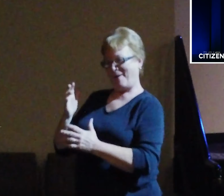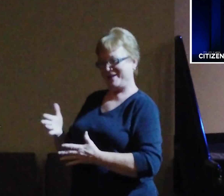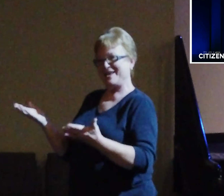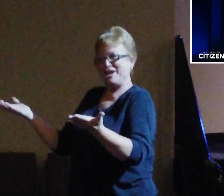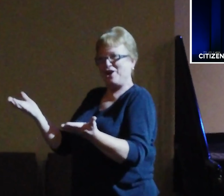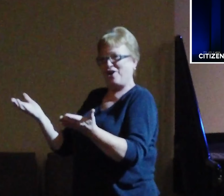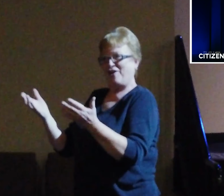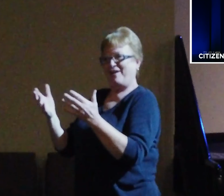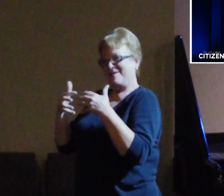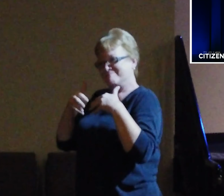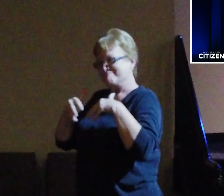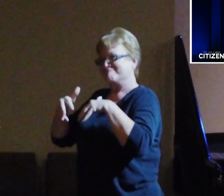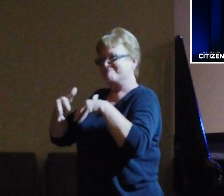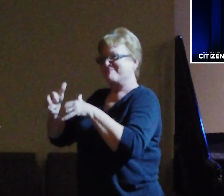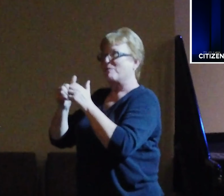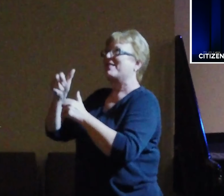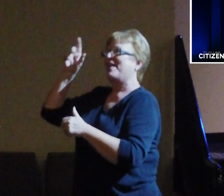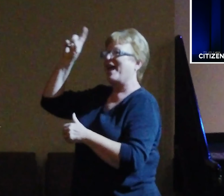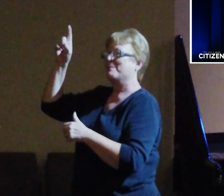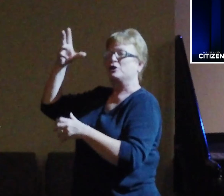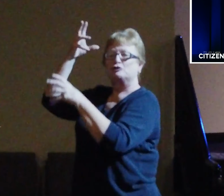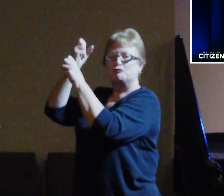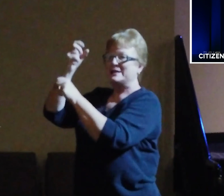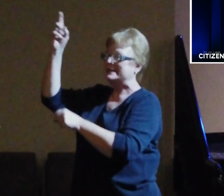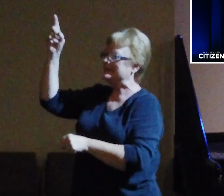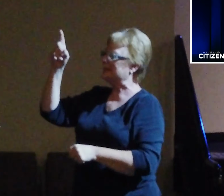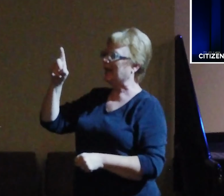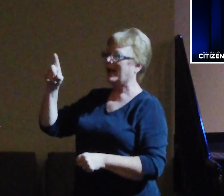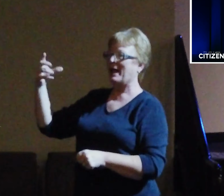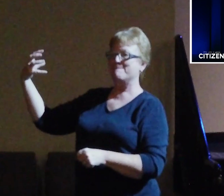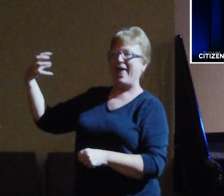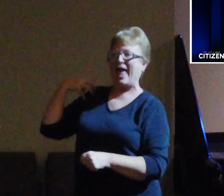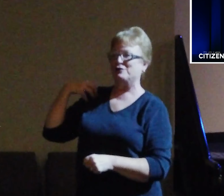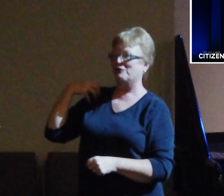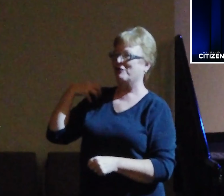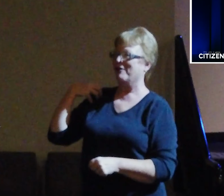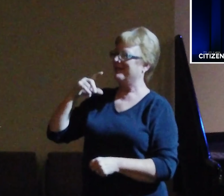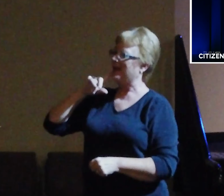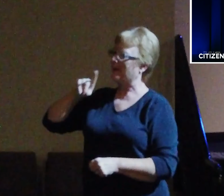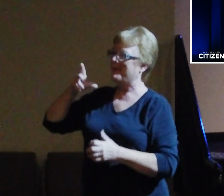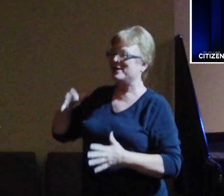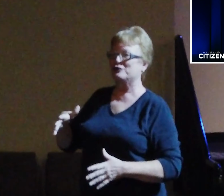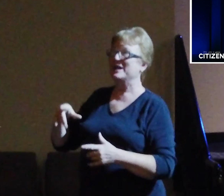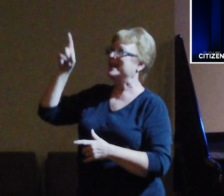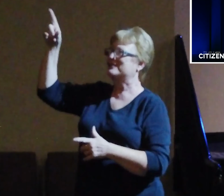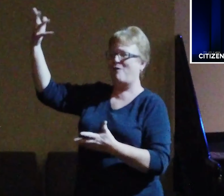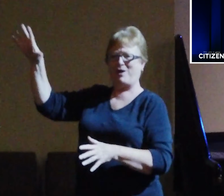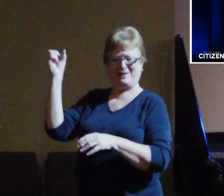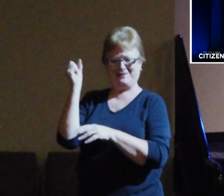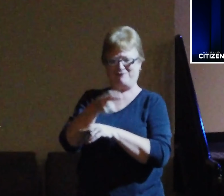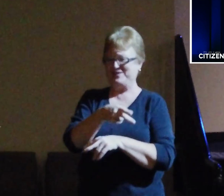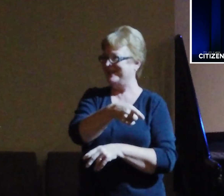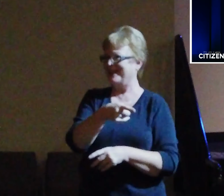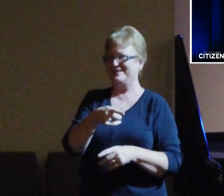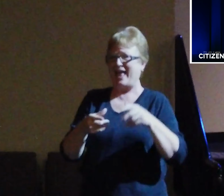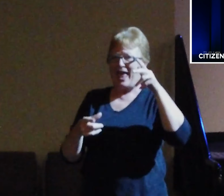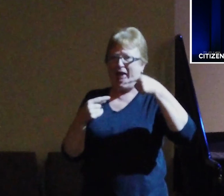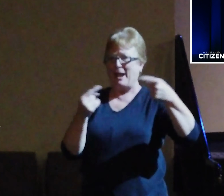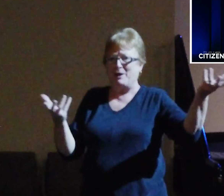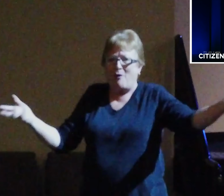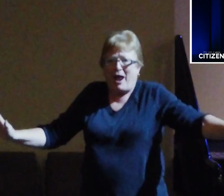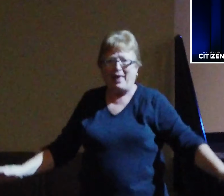trustworthy commander and king who has already defeated the enemy on your behalf. We have to remember this. And we have to